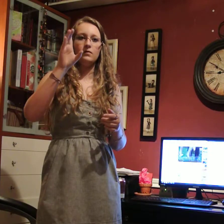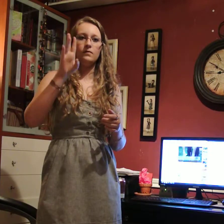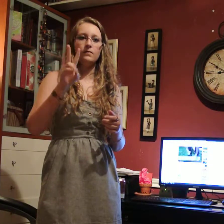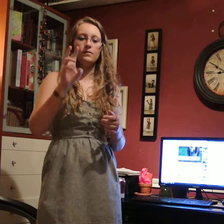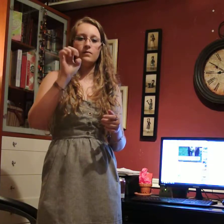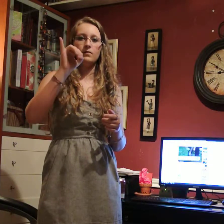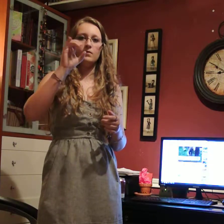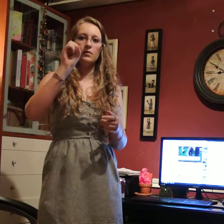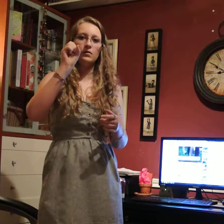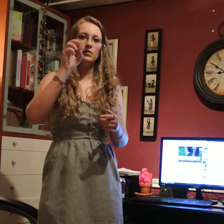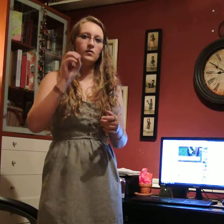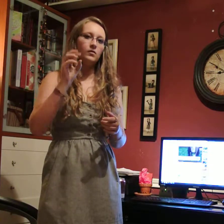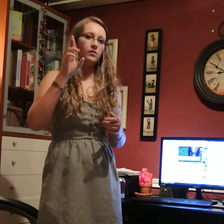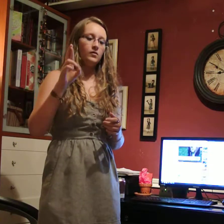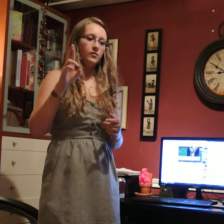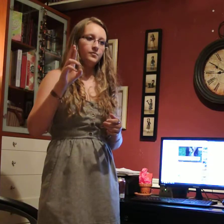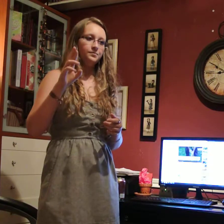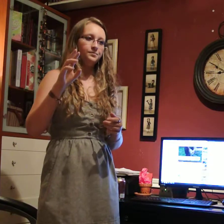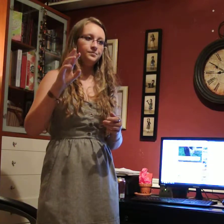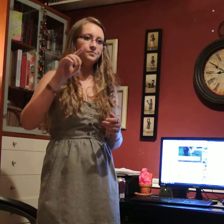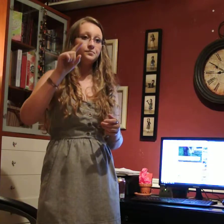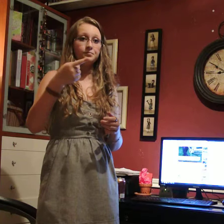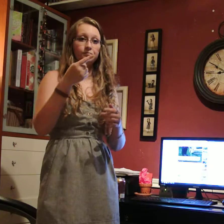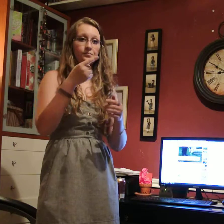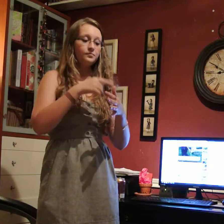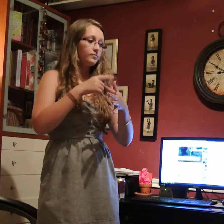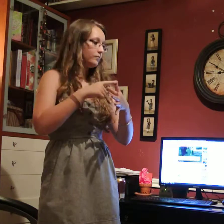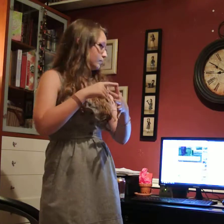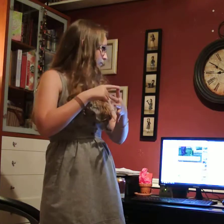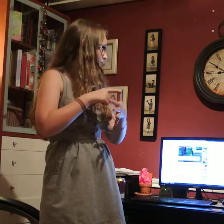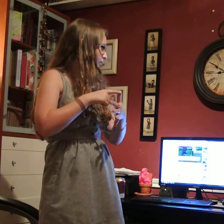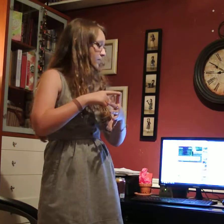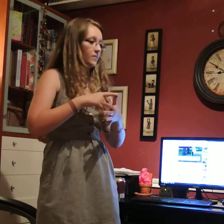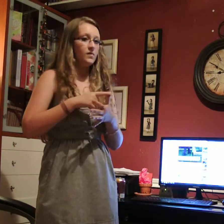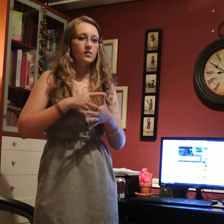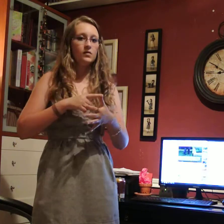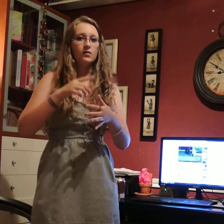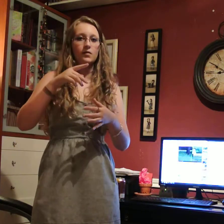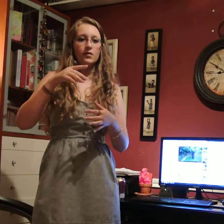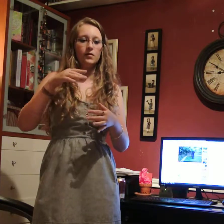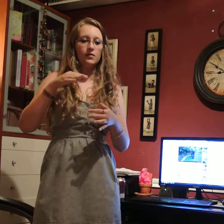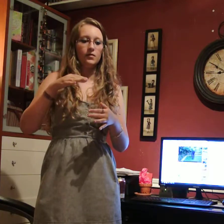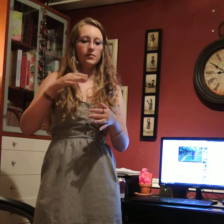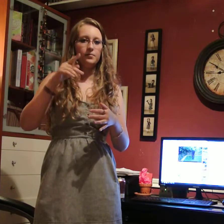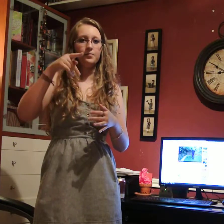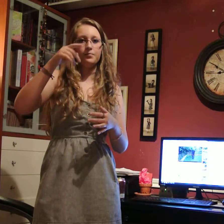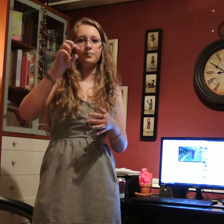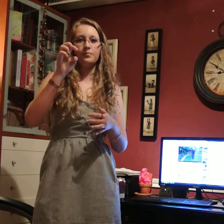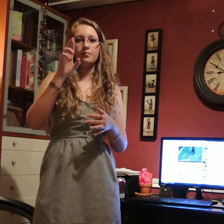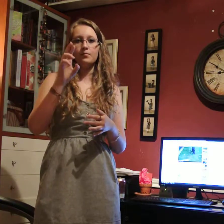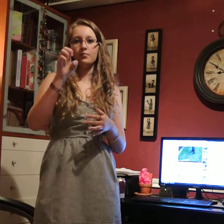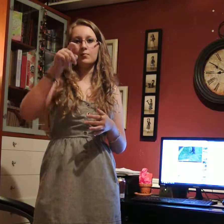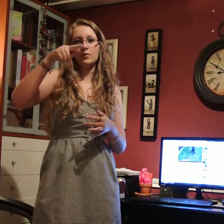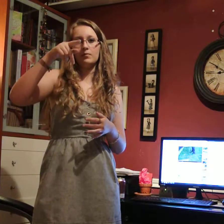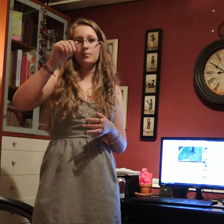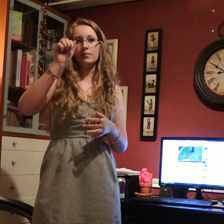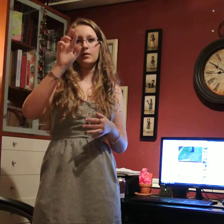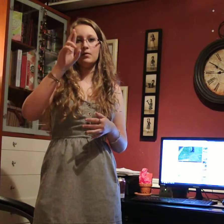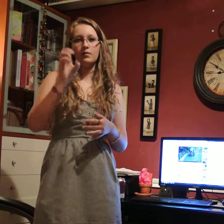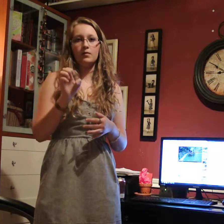First step is to prepare your work area. Start by marking out your string lines. Then you can rip up your turf, and